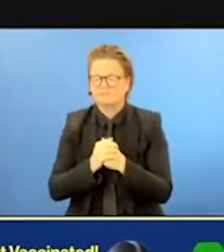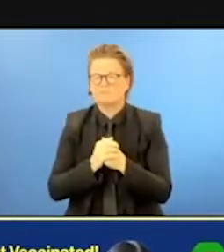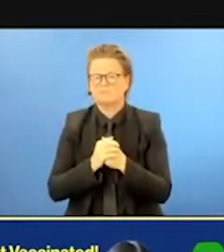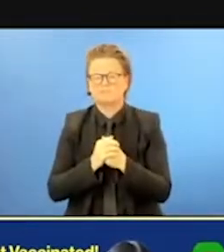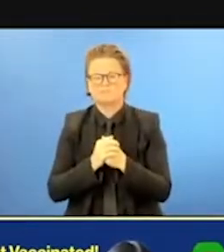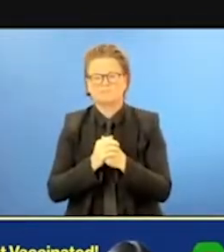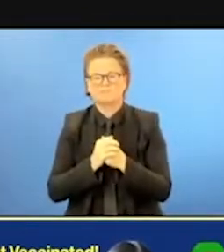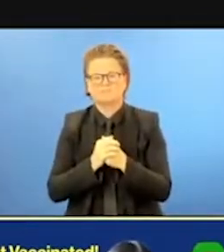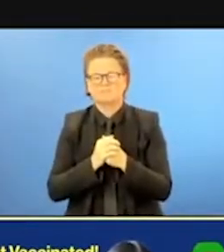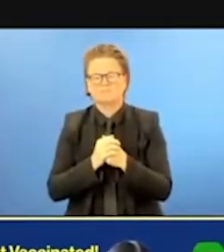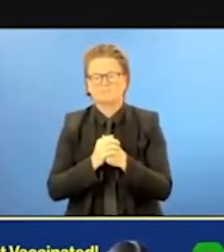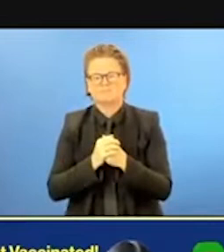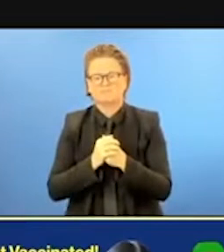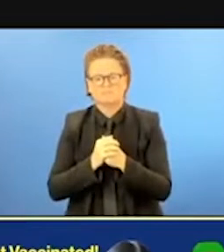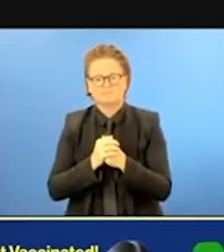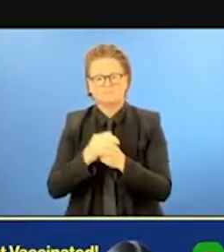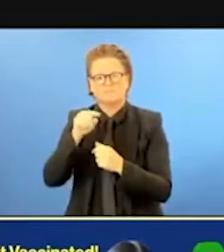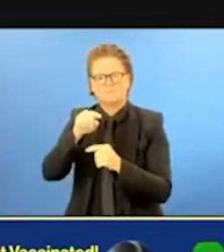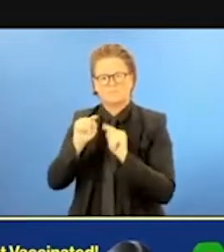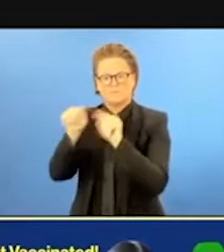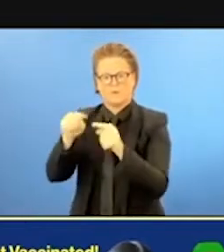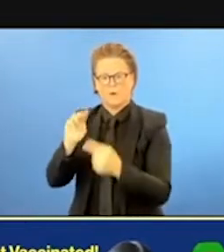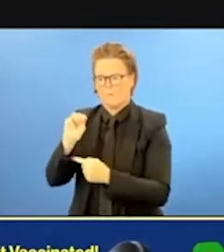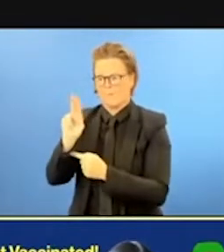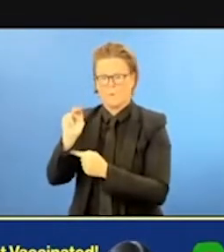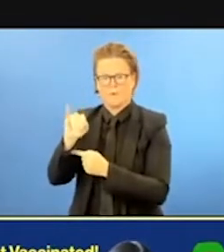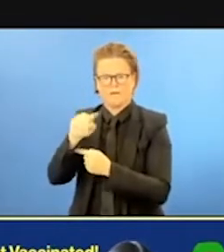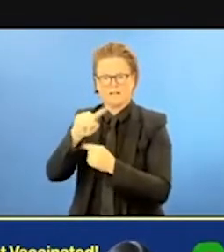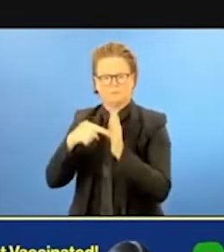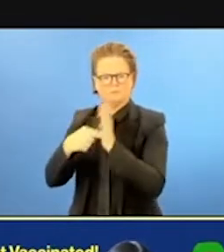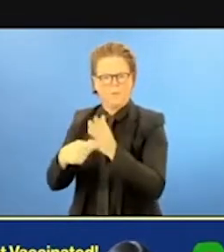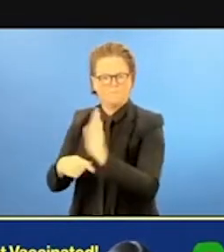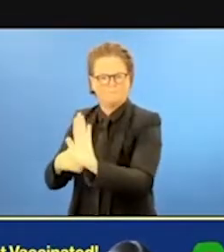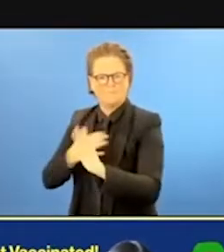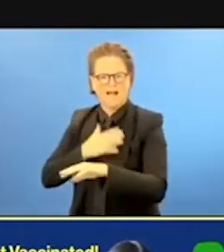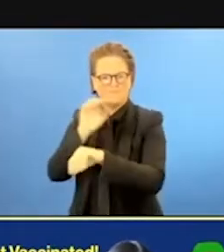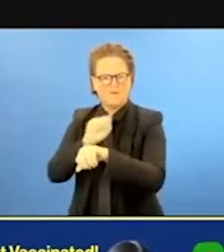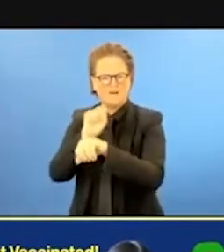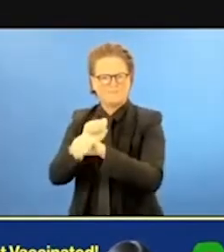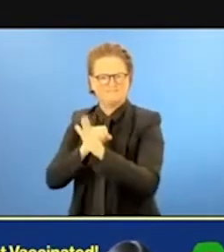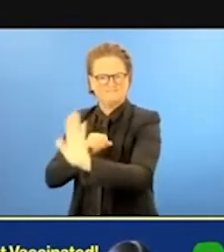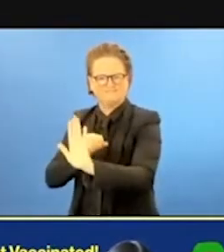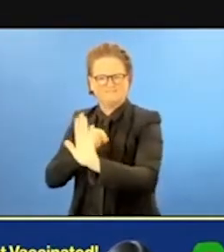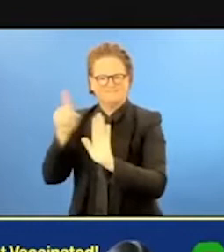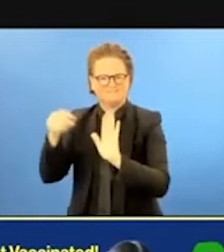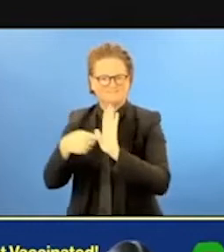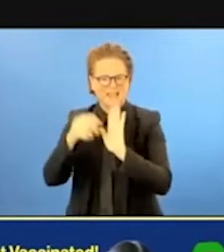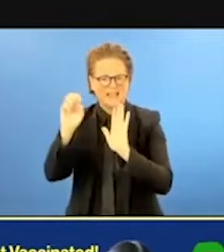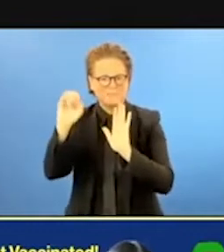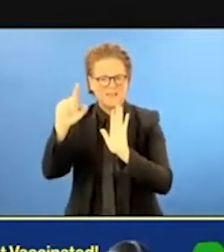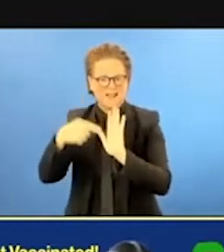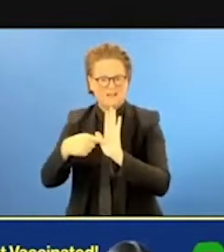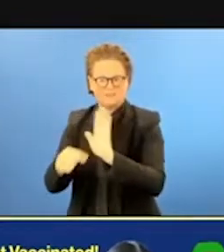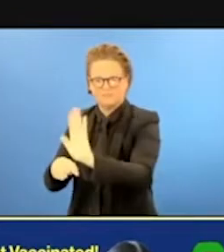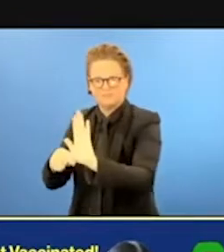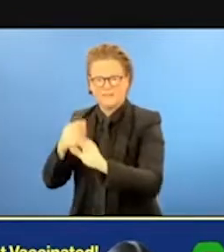vaccine card or proof of your appointment. You can also show an email confirmation or a photo of your card. And